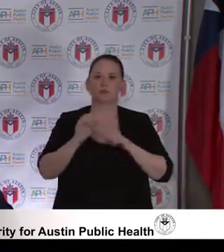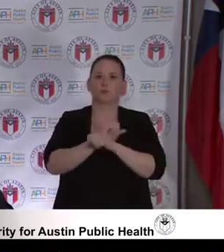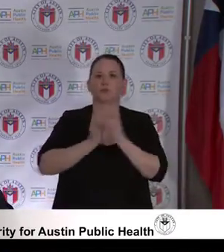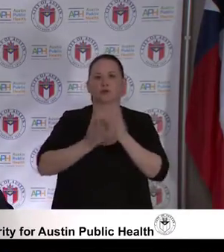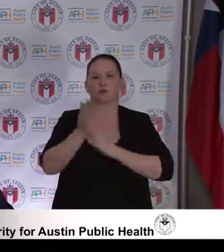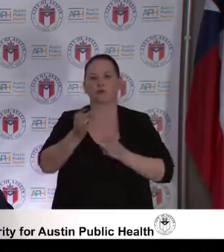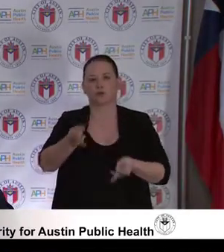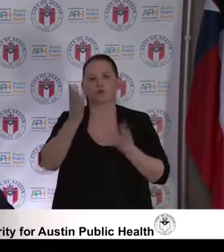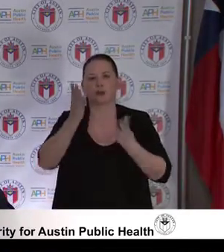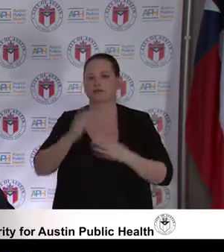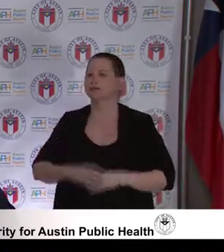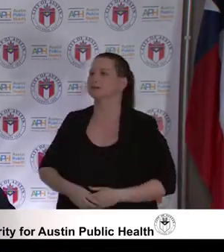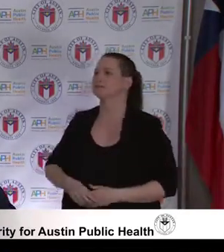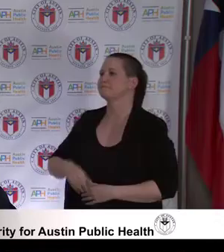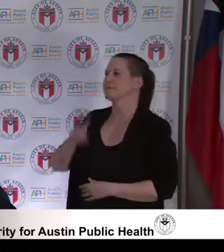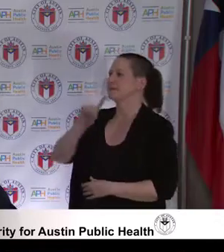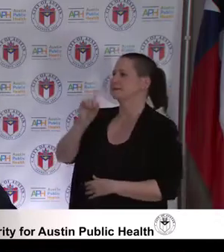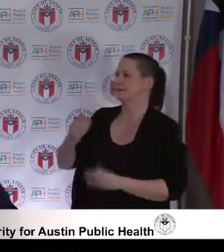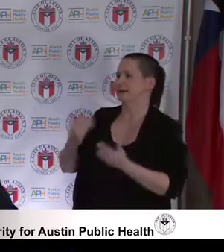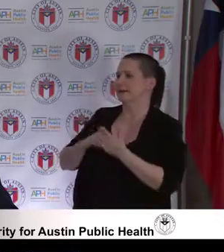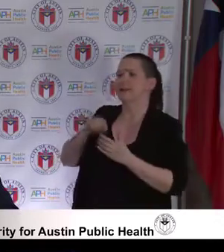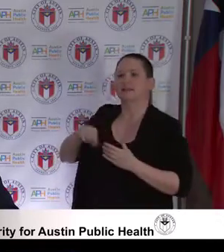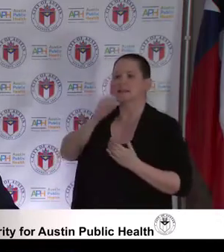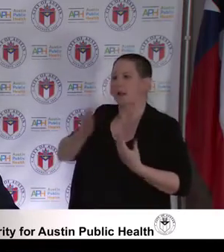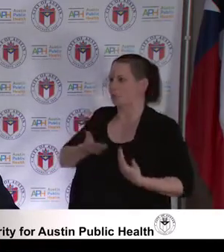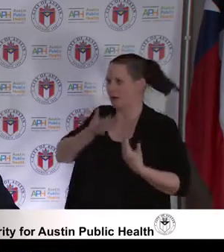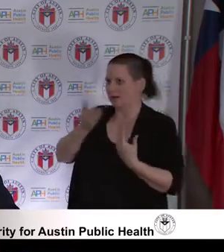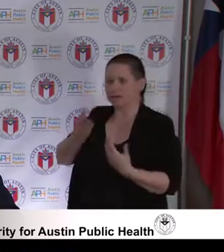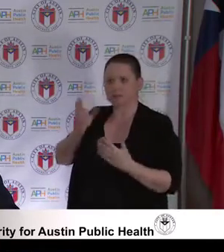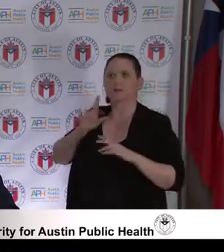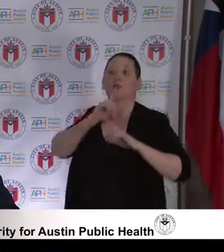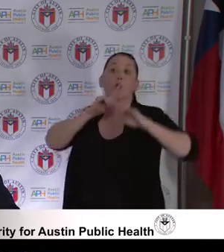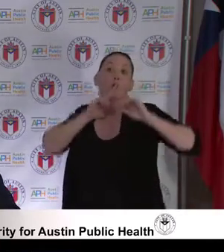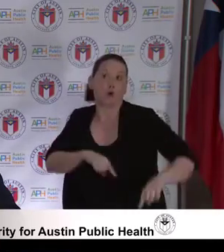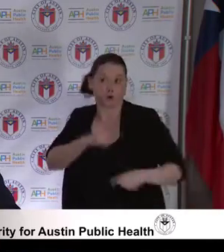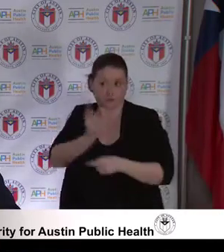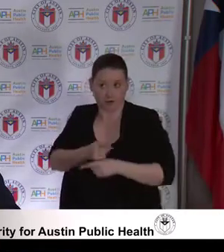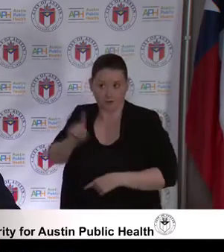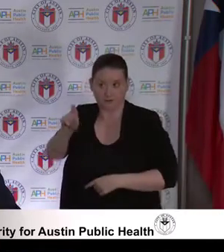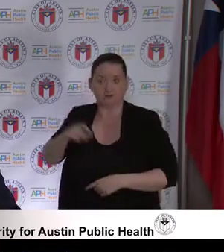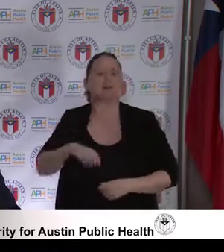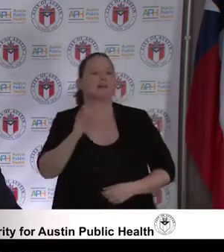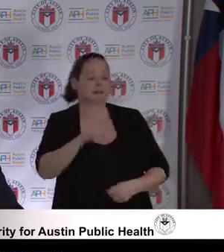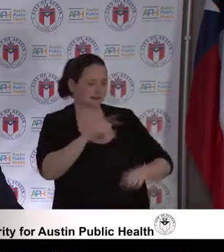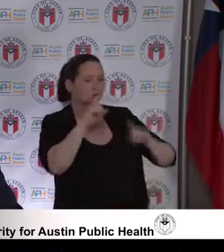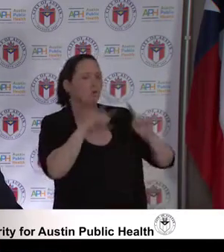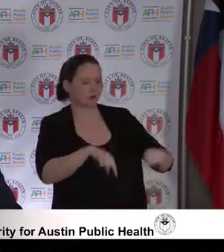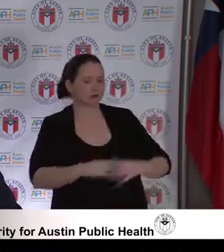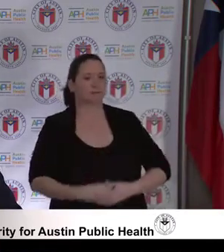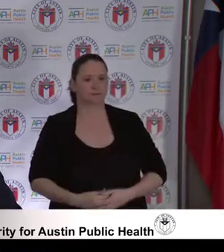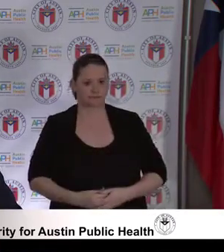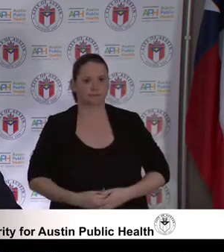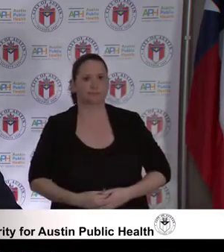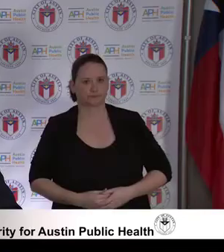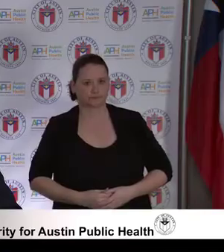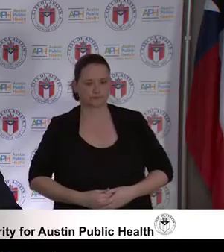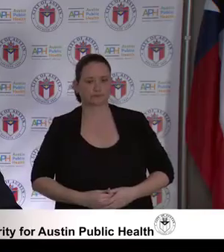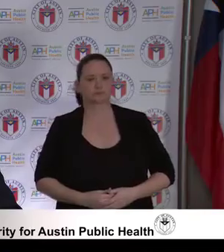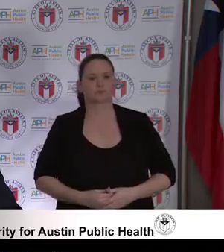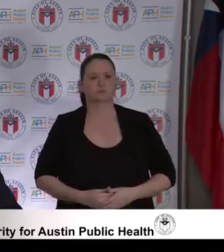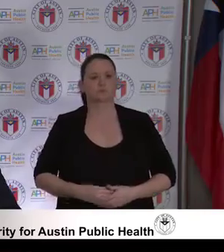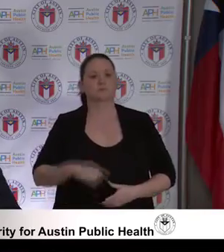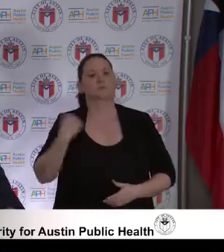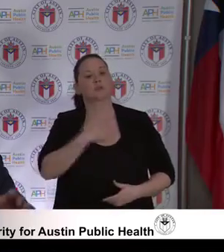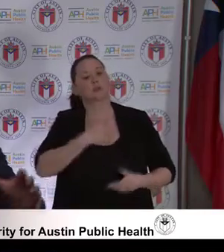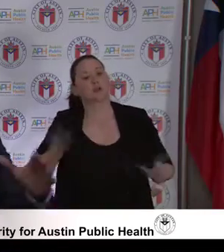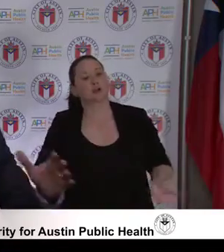one more time as we're wrapping up here, this is not a recommendation, it is an order, correct? This is an order. And, you know,